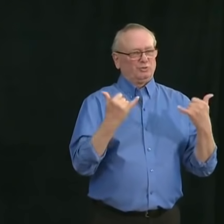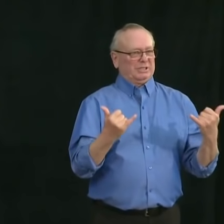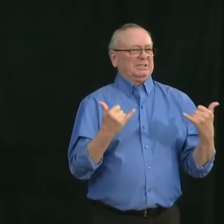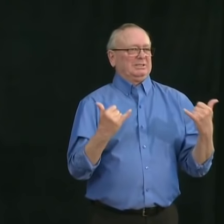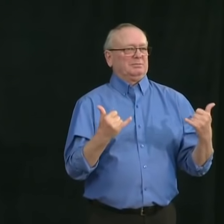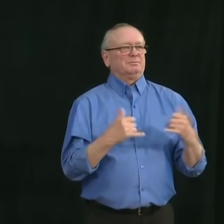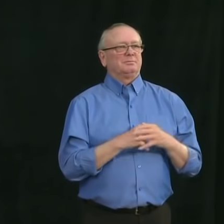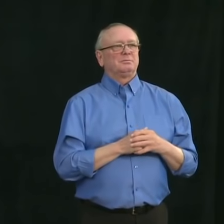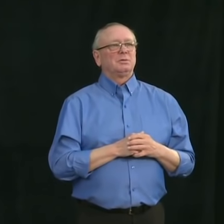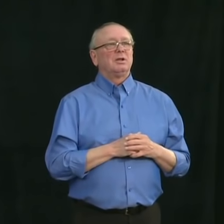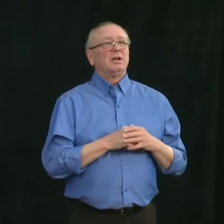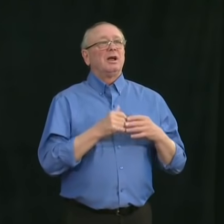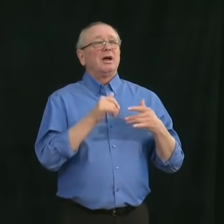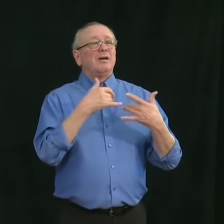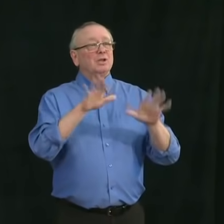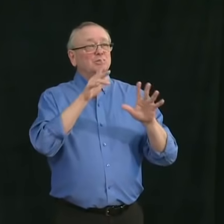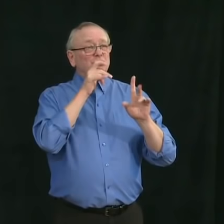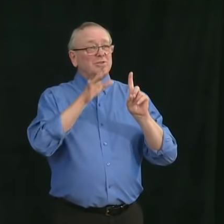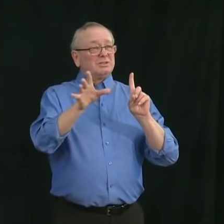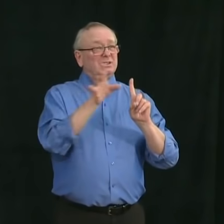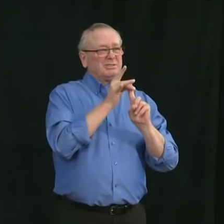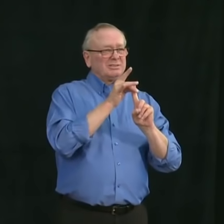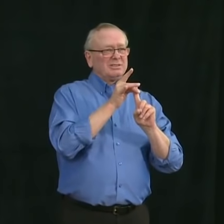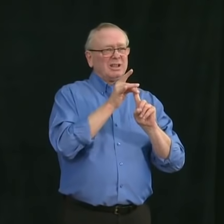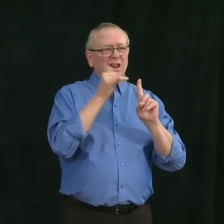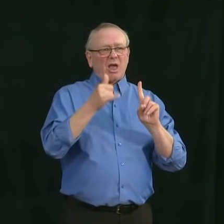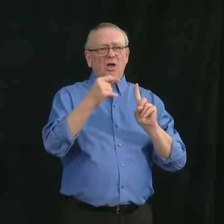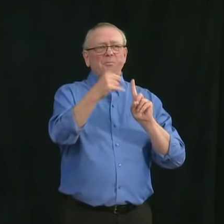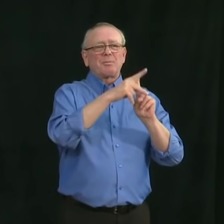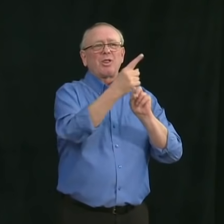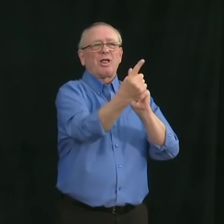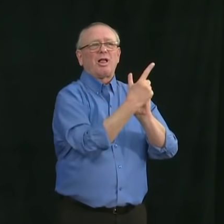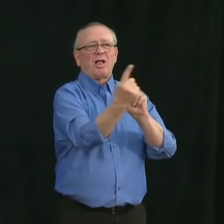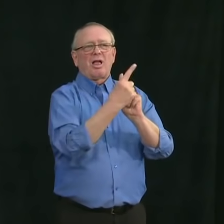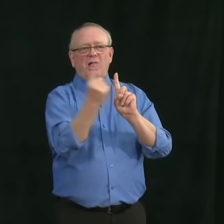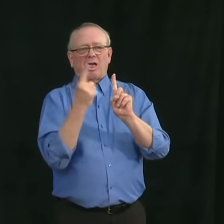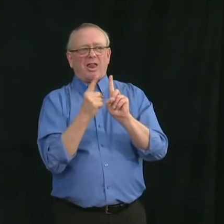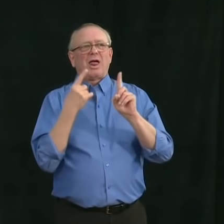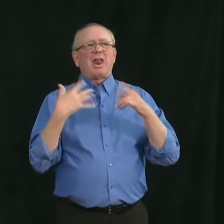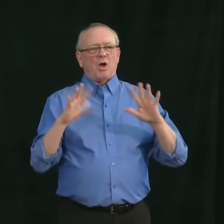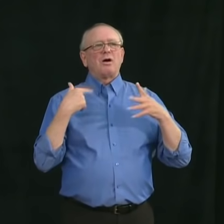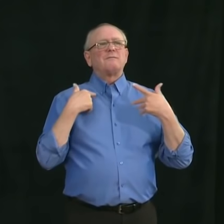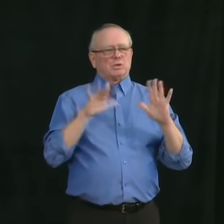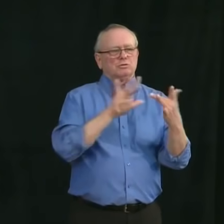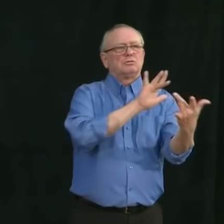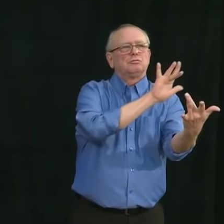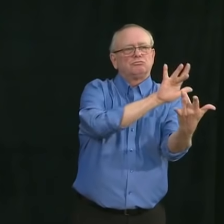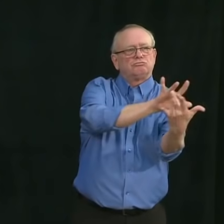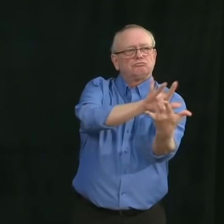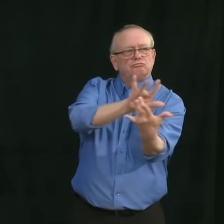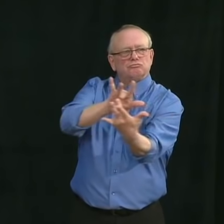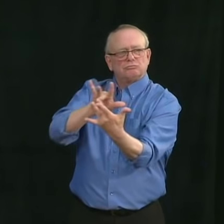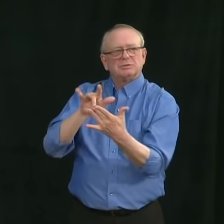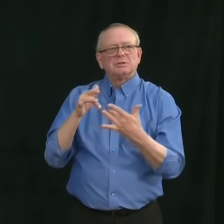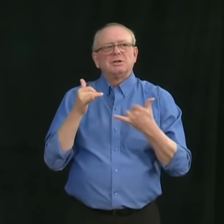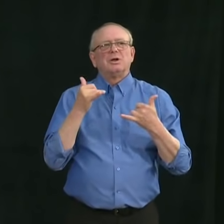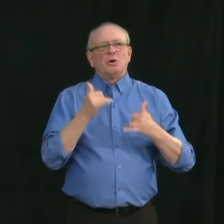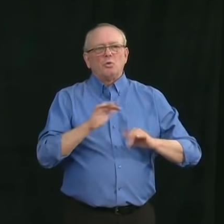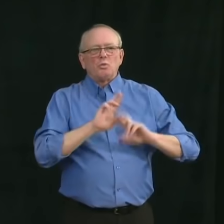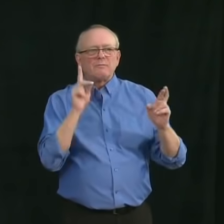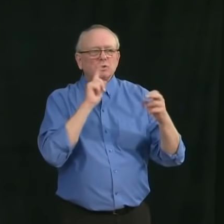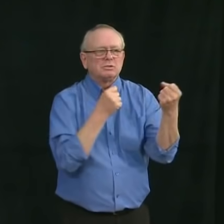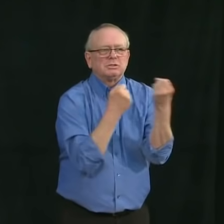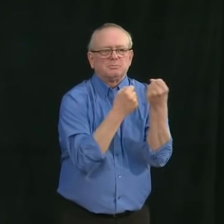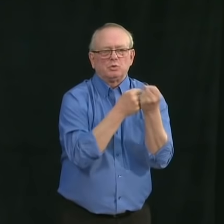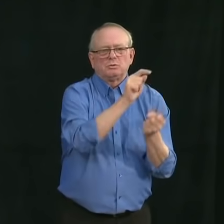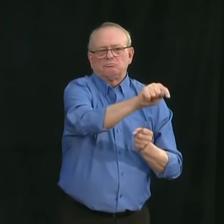those infected and are helping support them at this time. Individuals who test positive and those who are symptomatic